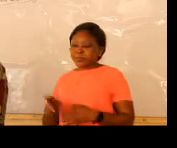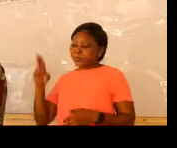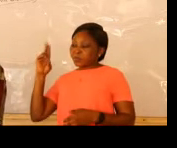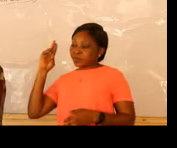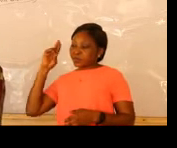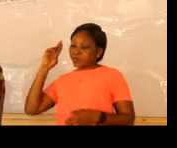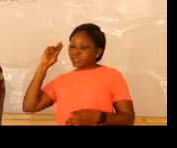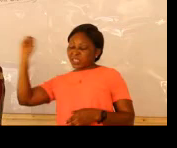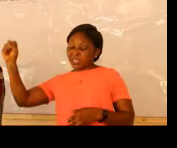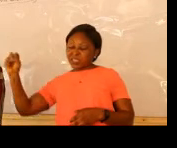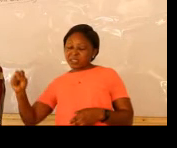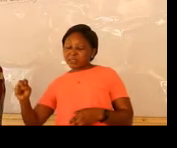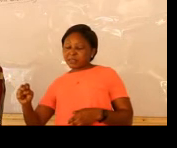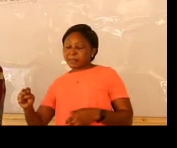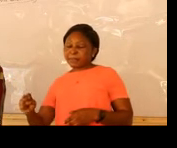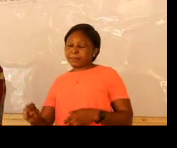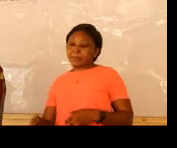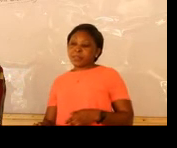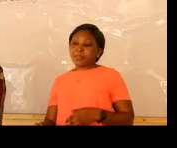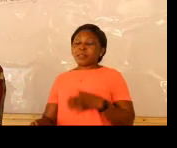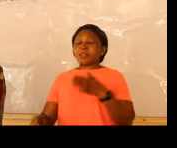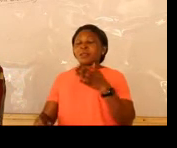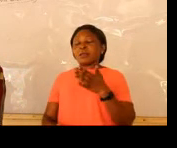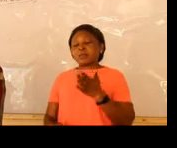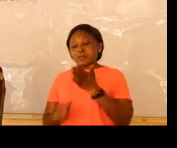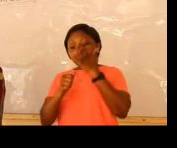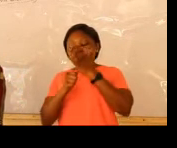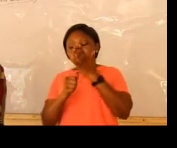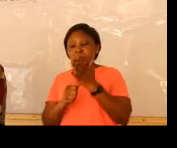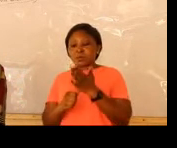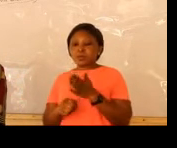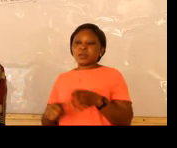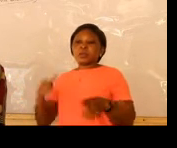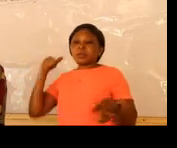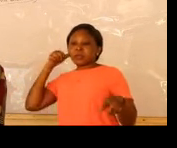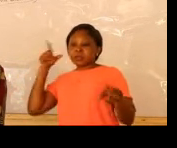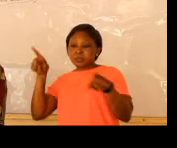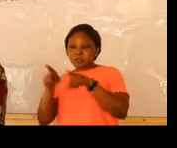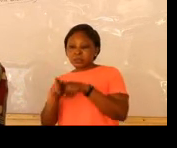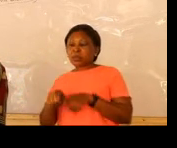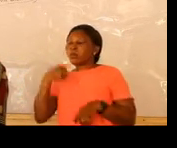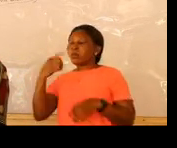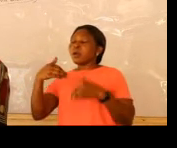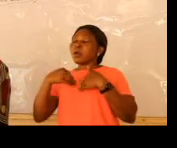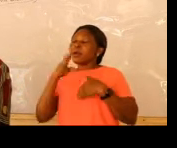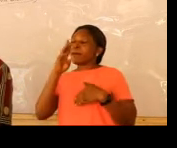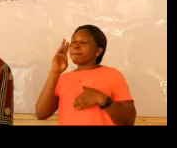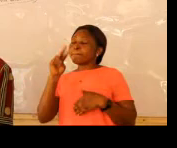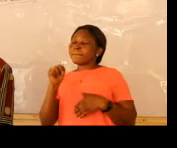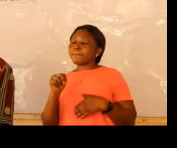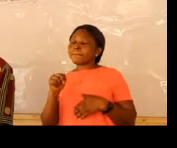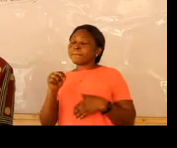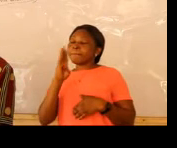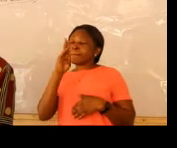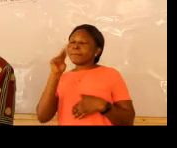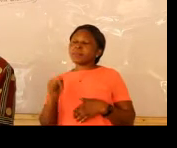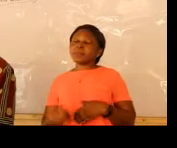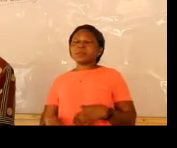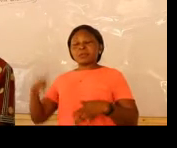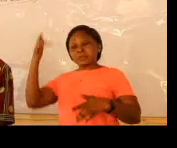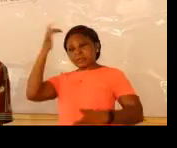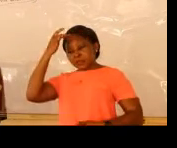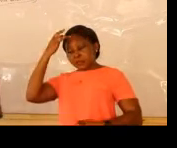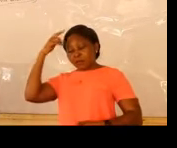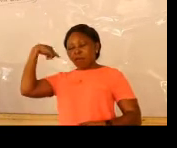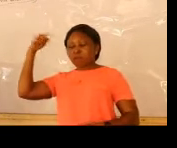his elder sister, who has been sick for a long time,